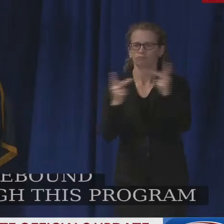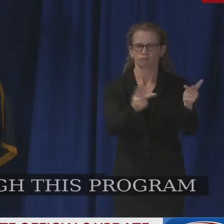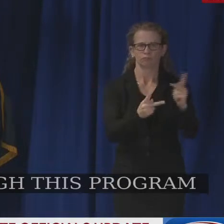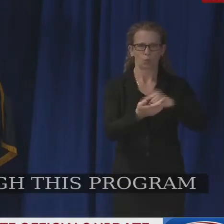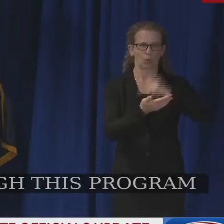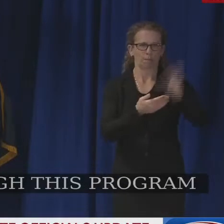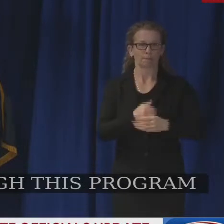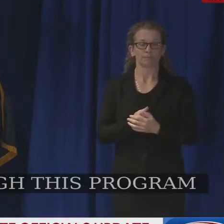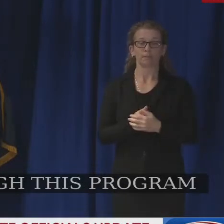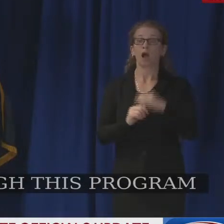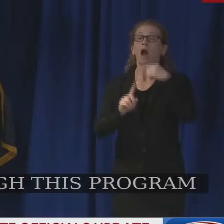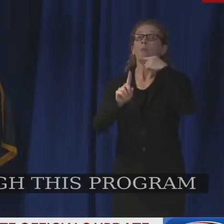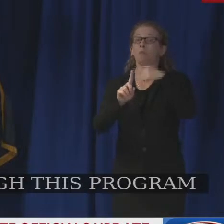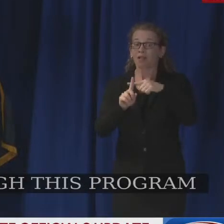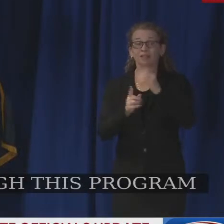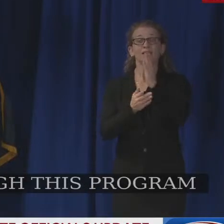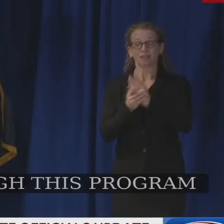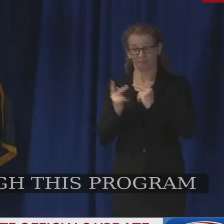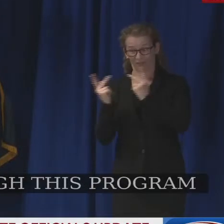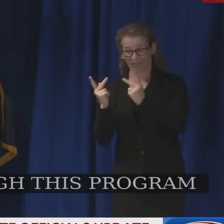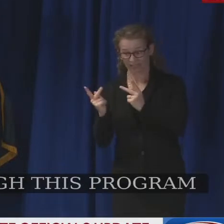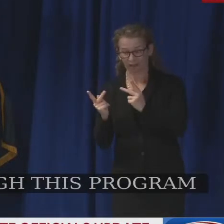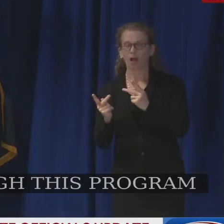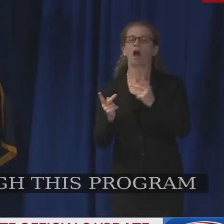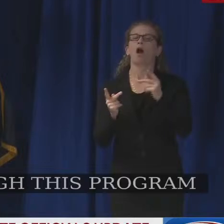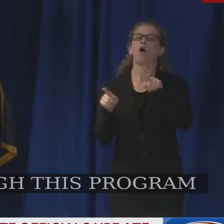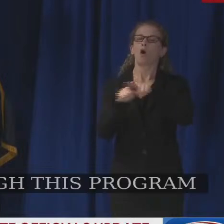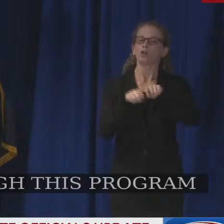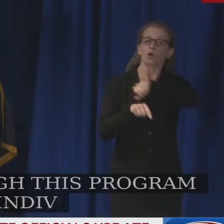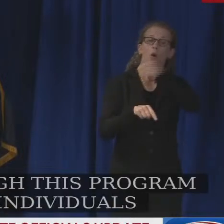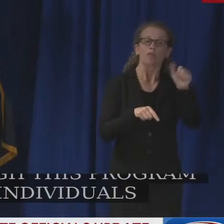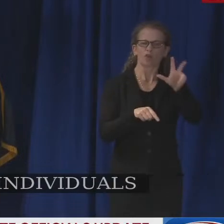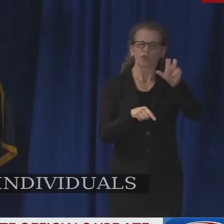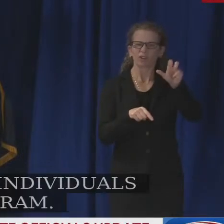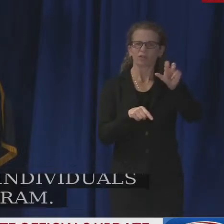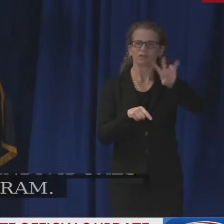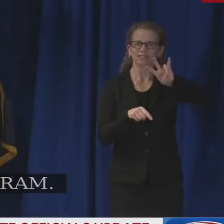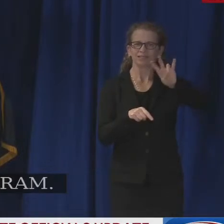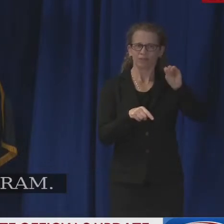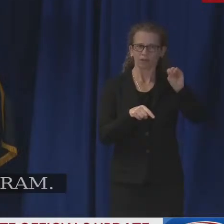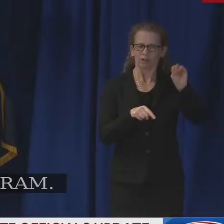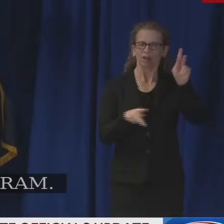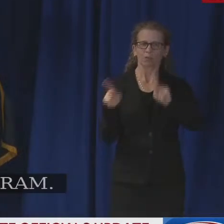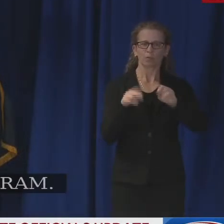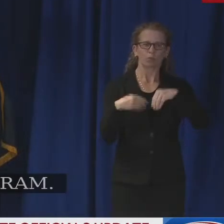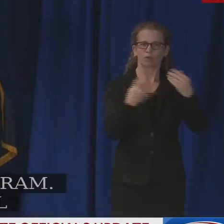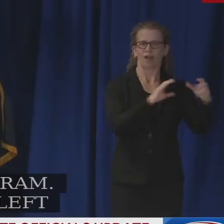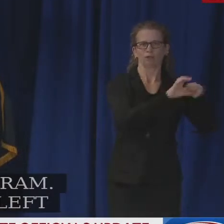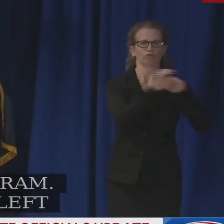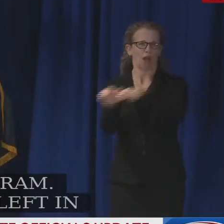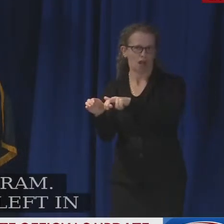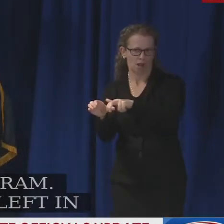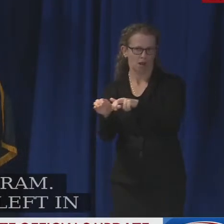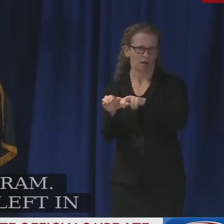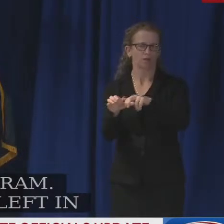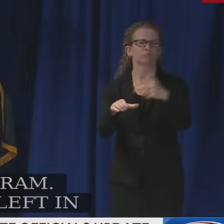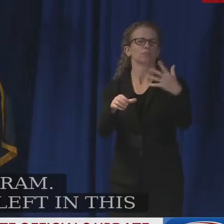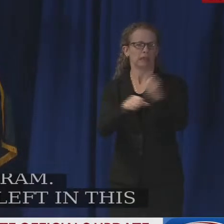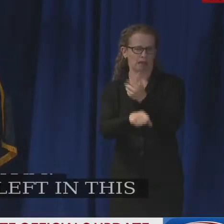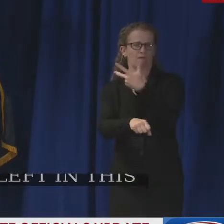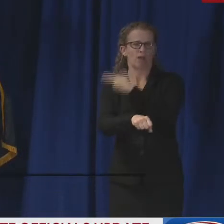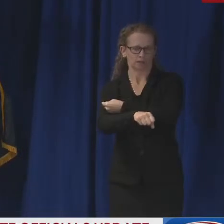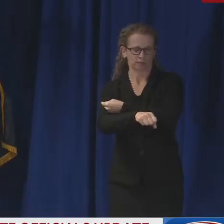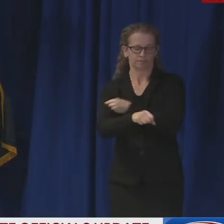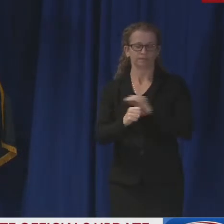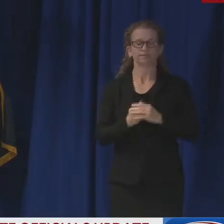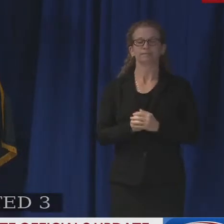homes, we've also arranged transportation for 387 people to a vaccination site too. Our mobile van now is up and